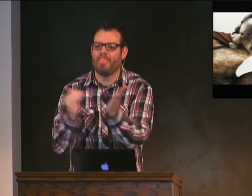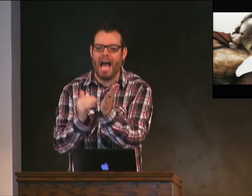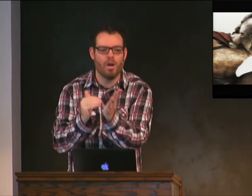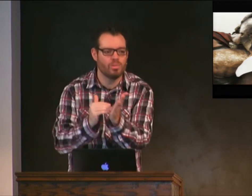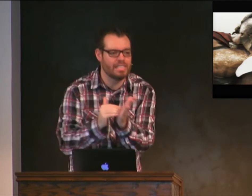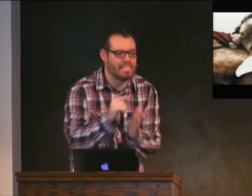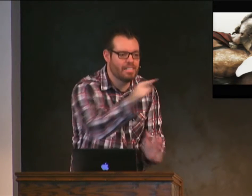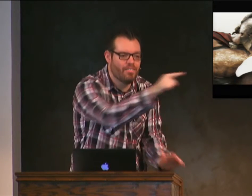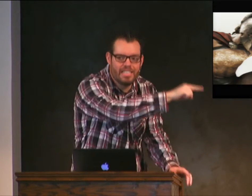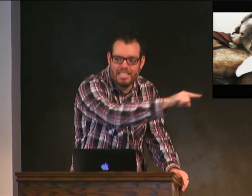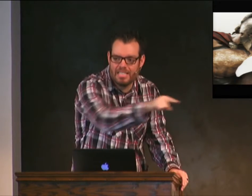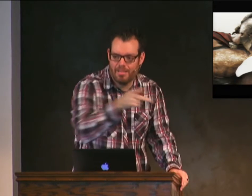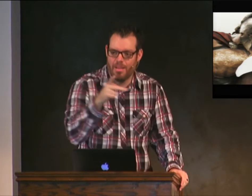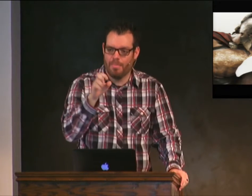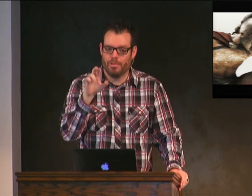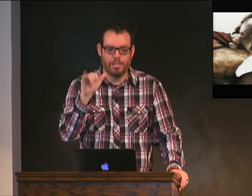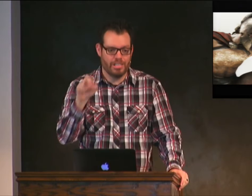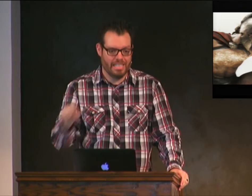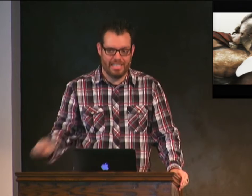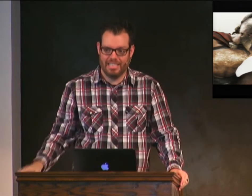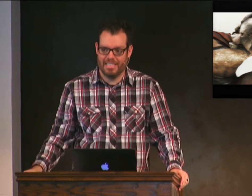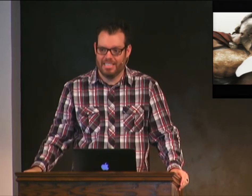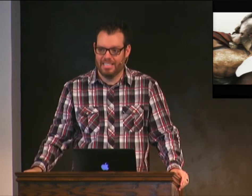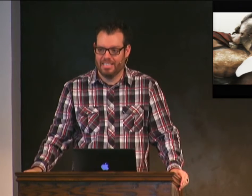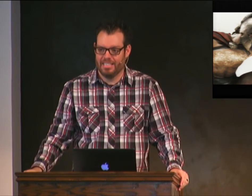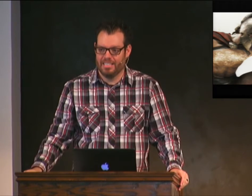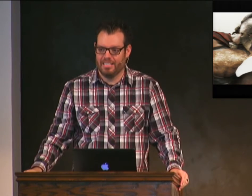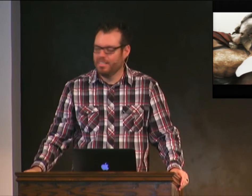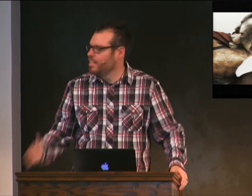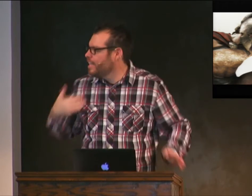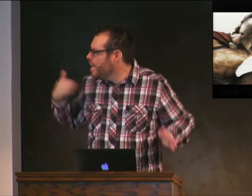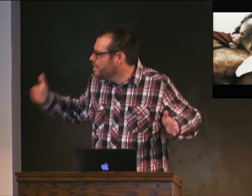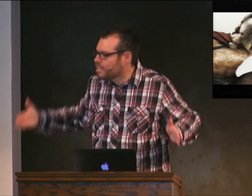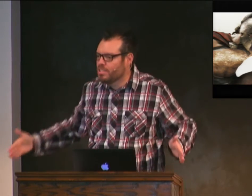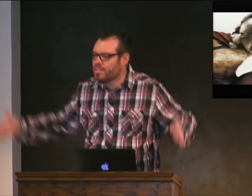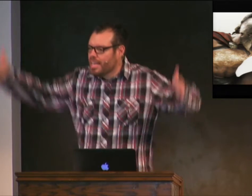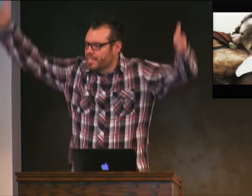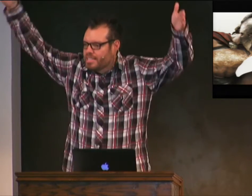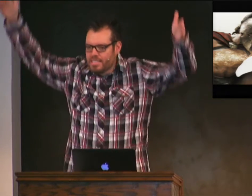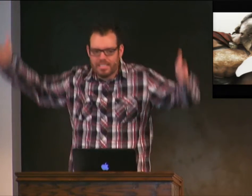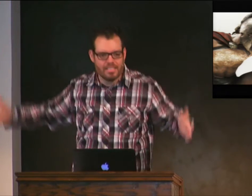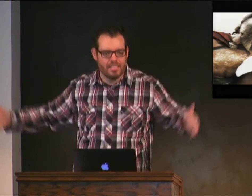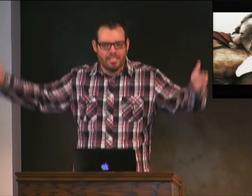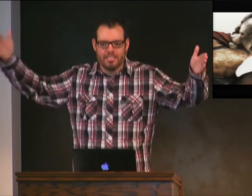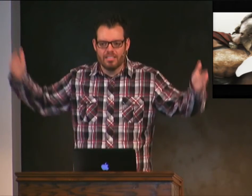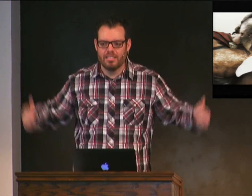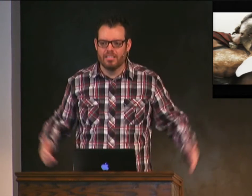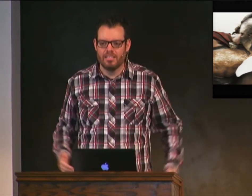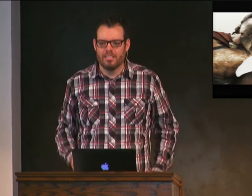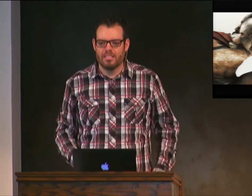was thousands of these Persians. They had these little gates.